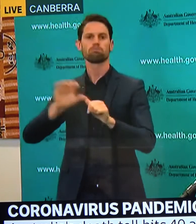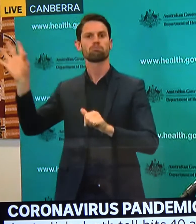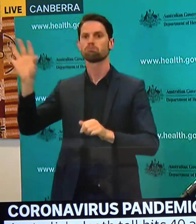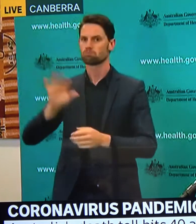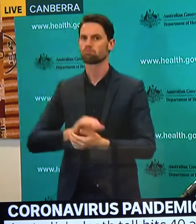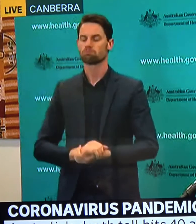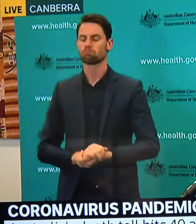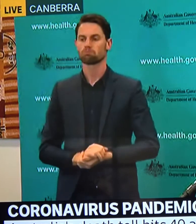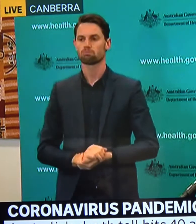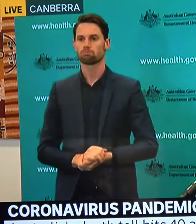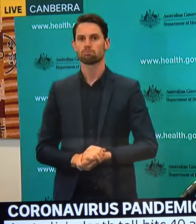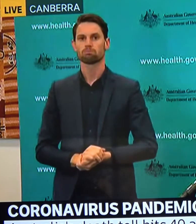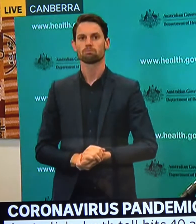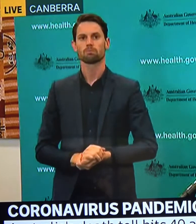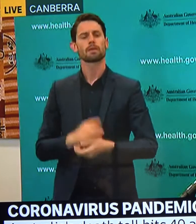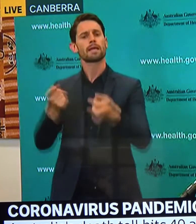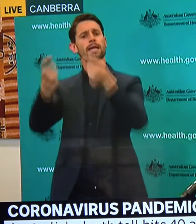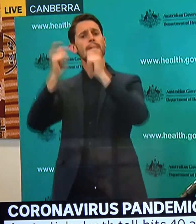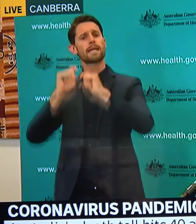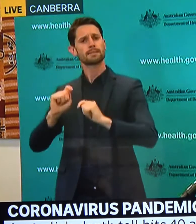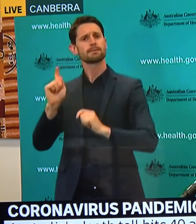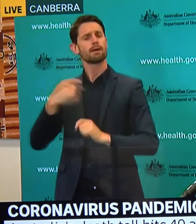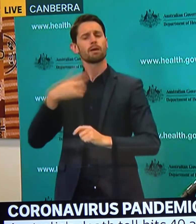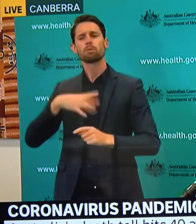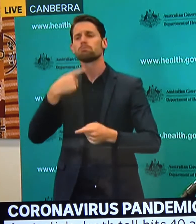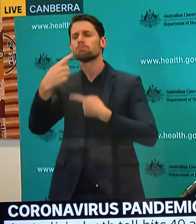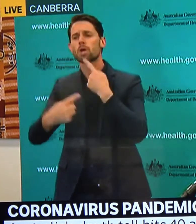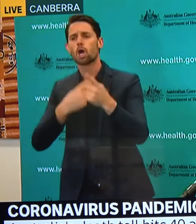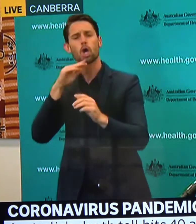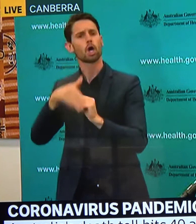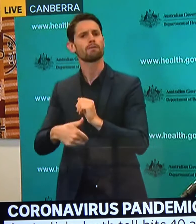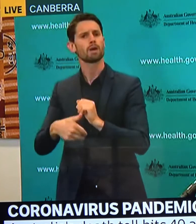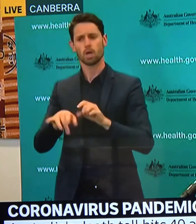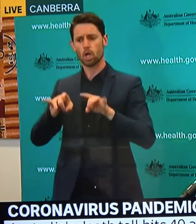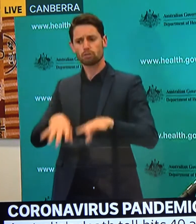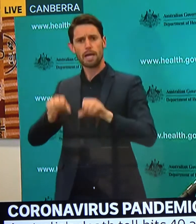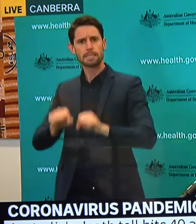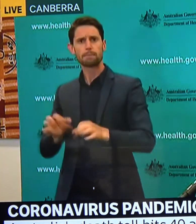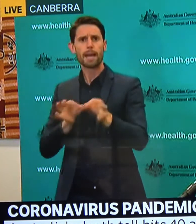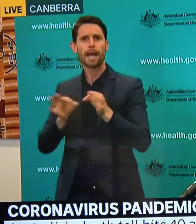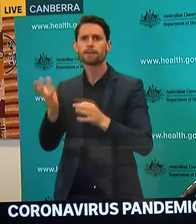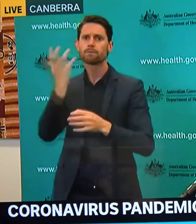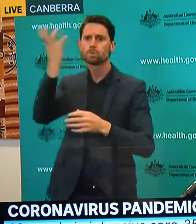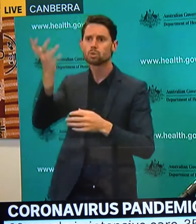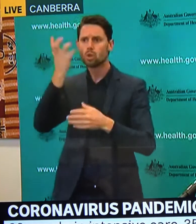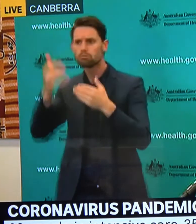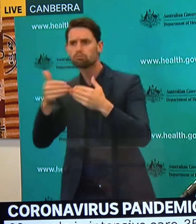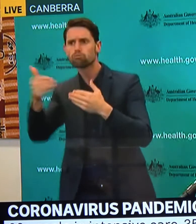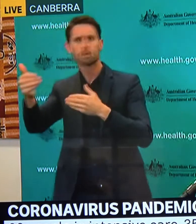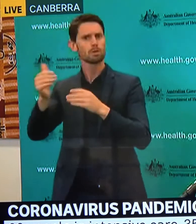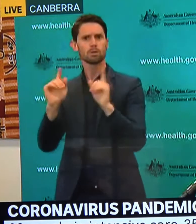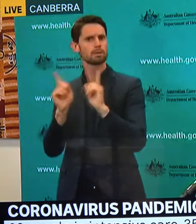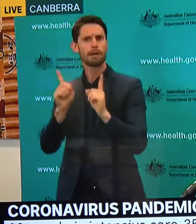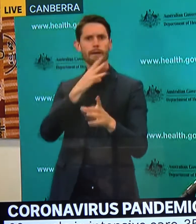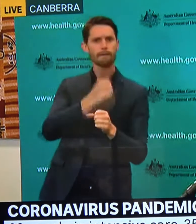want to talk a little bit about how we know where we are and going forward, and what are